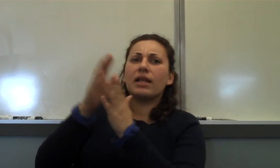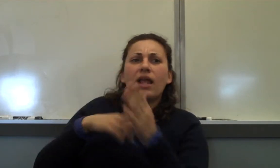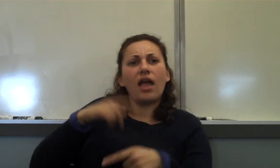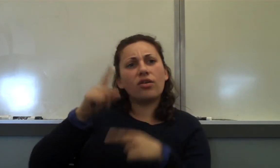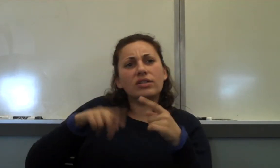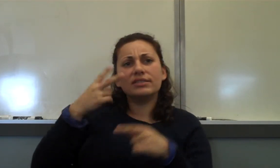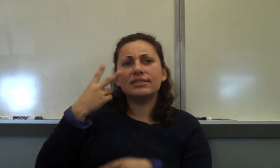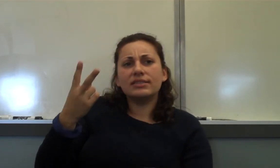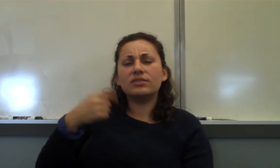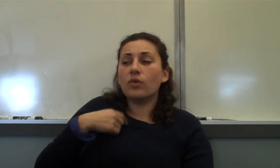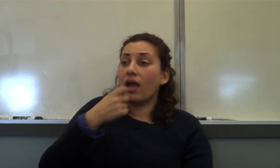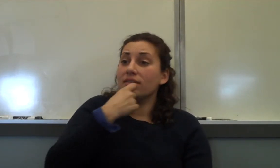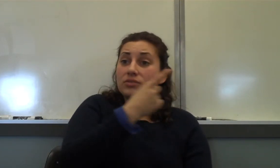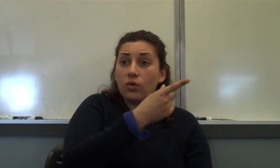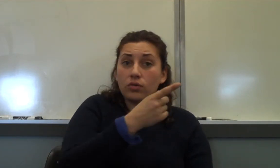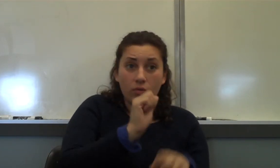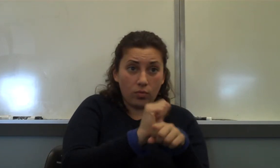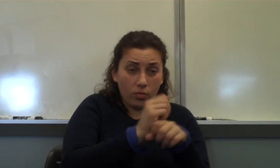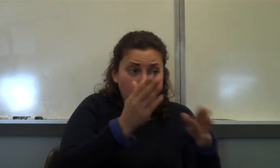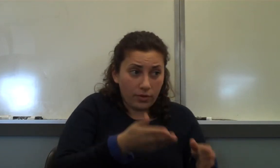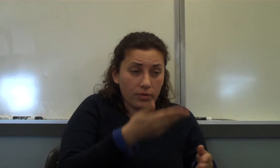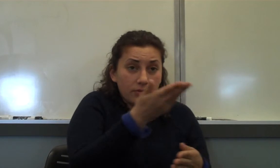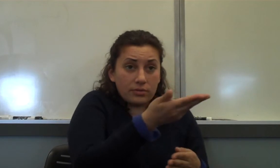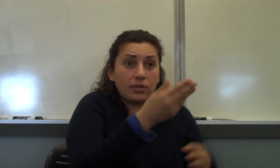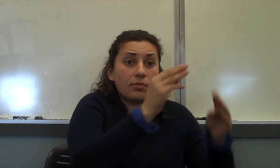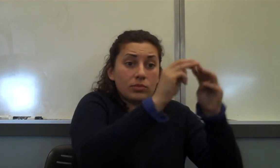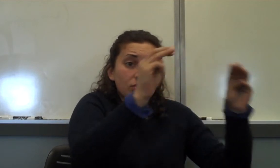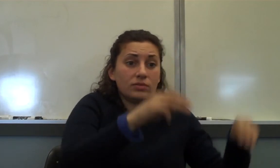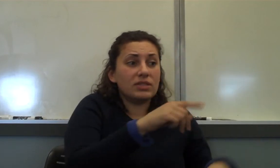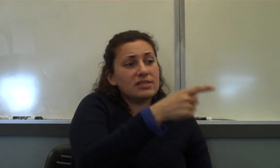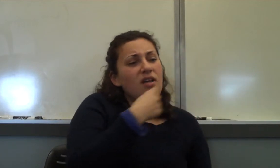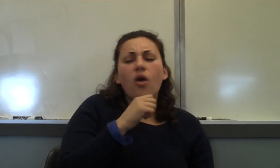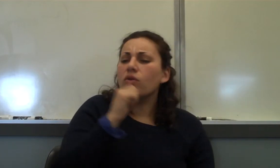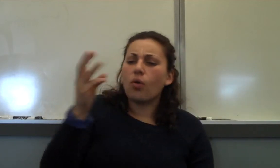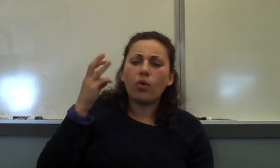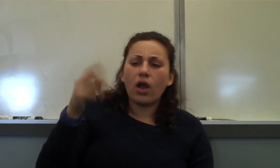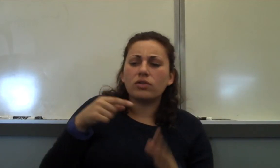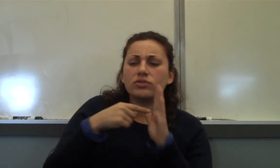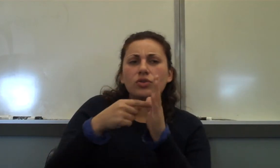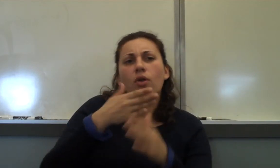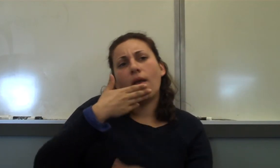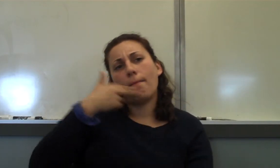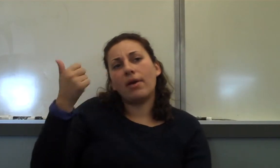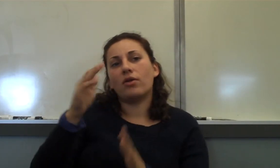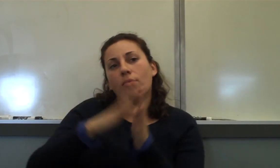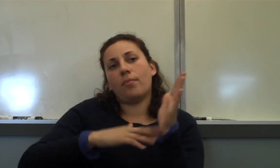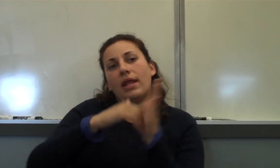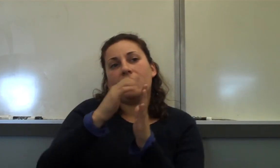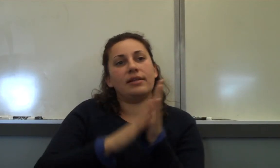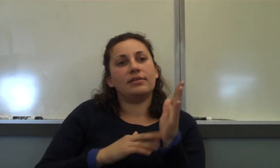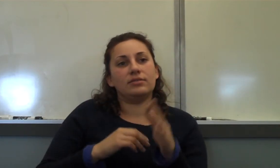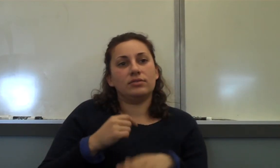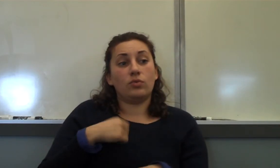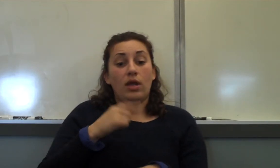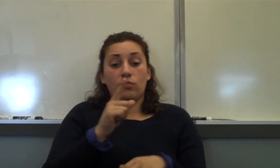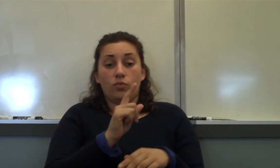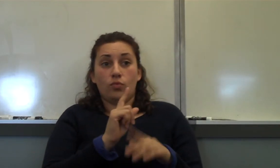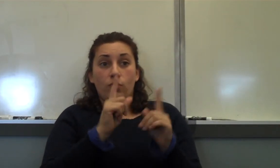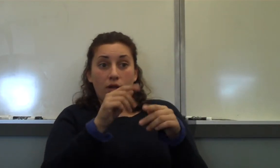I mentioned it to the person who was there, and he said, oh, don't worry, come on, I'll show you a much better one. So we went around the wall, the back